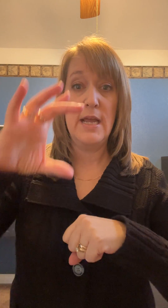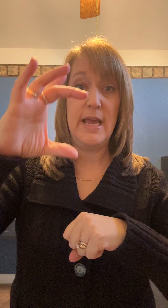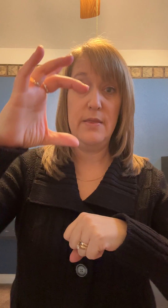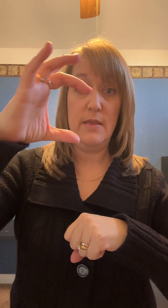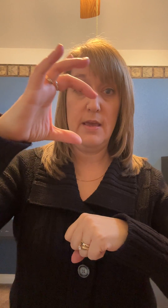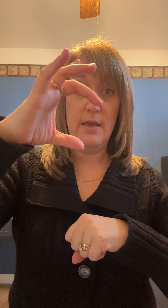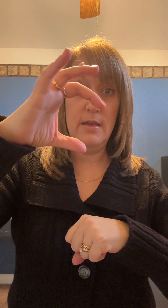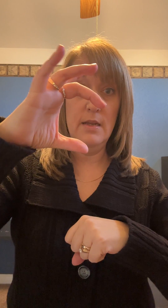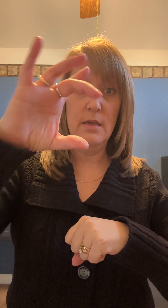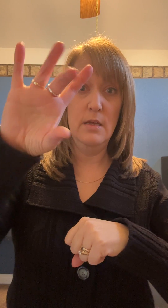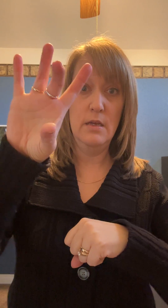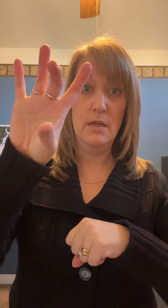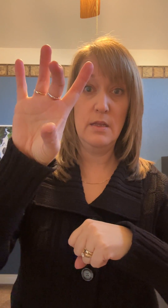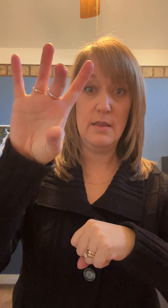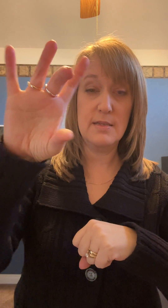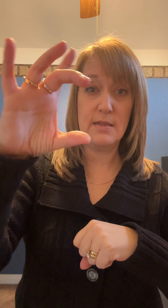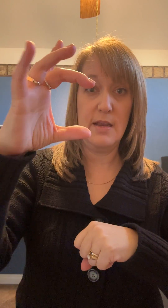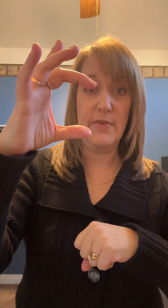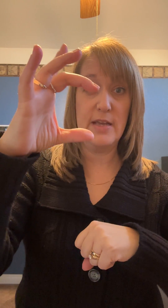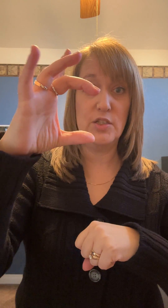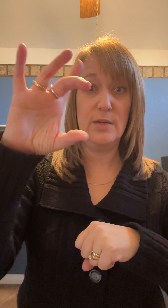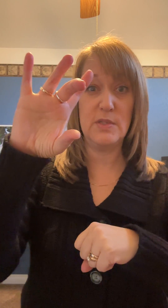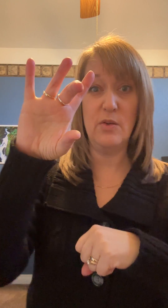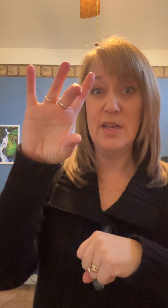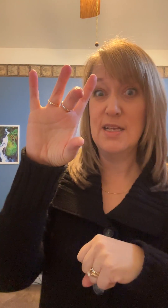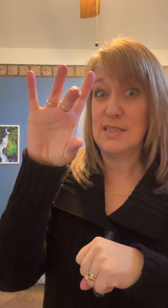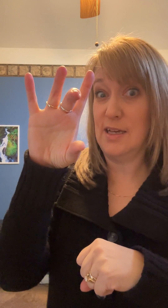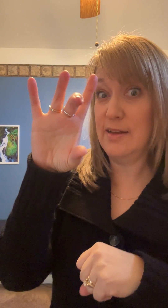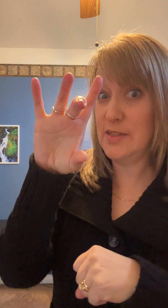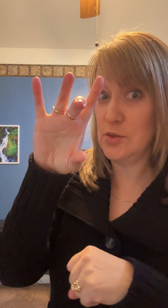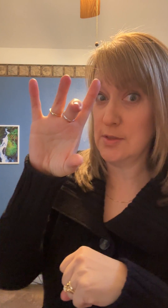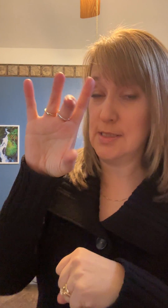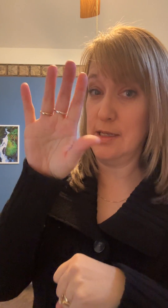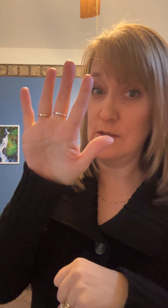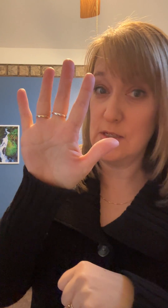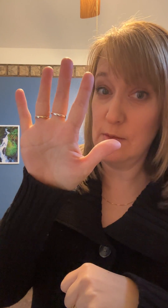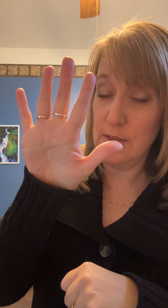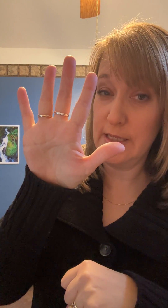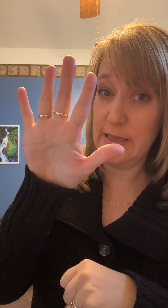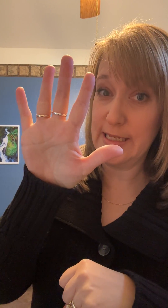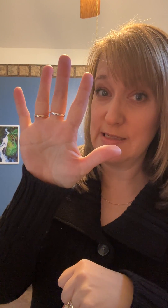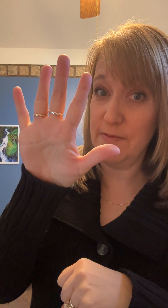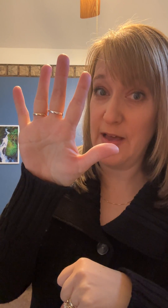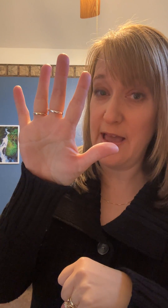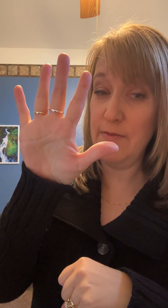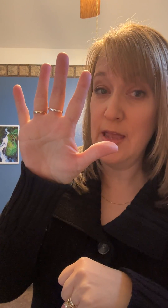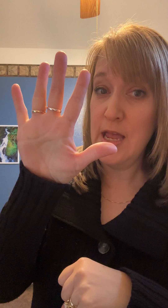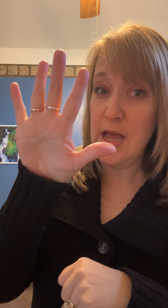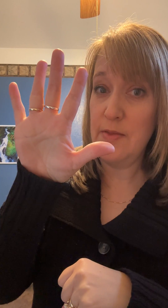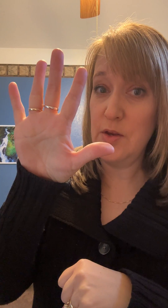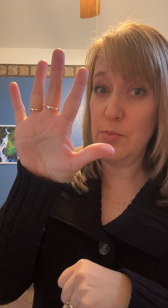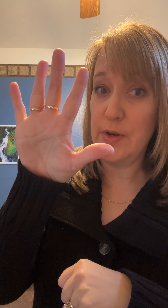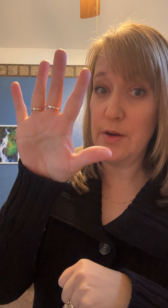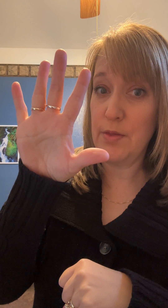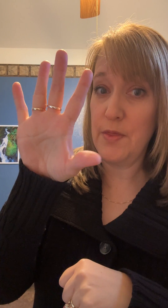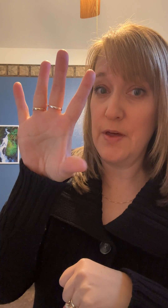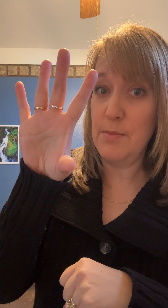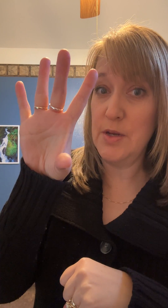and then this kind of hand shape. So it's kind of interesting. You start with like it's a 5, and then you bring your thumb and your